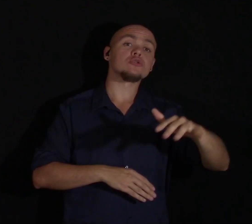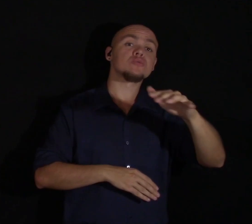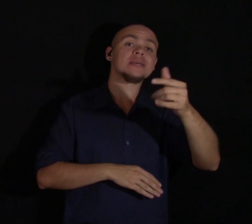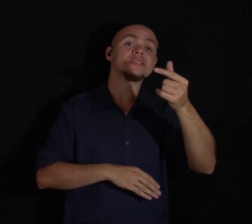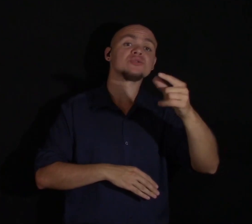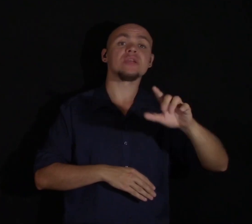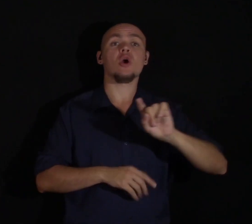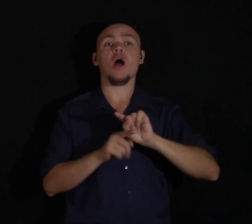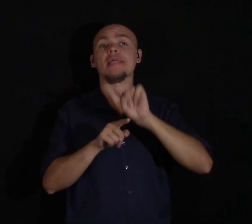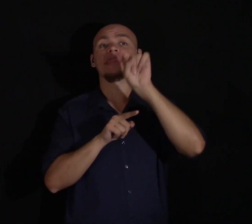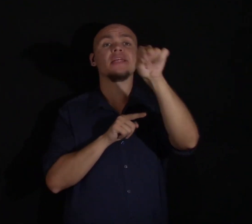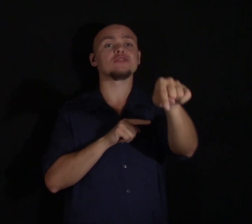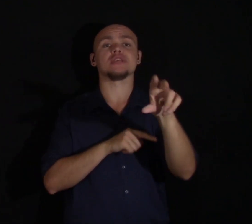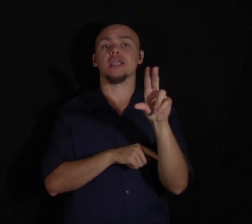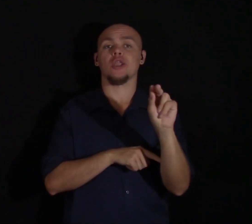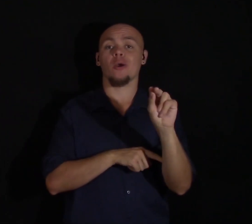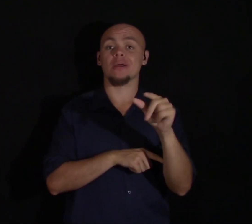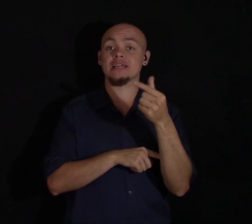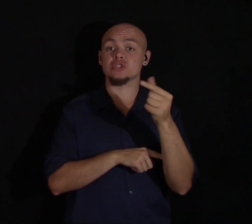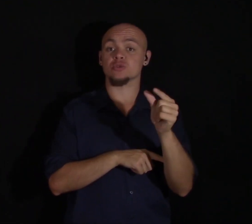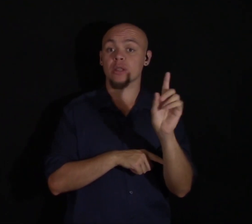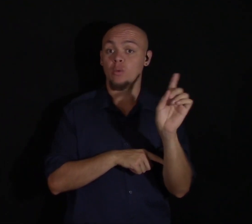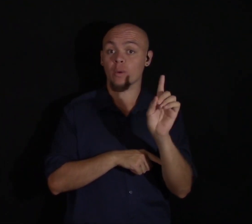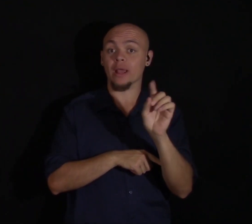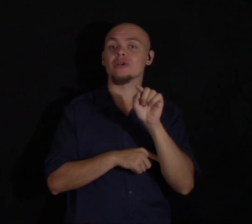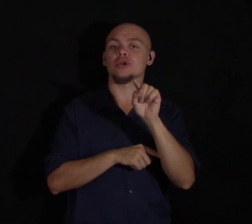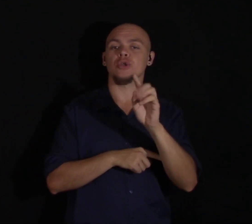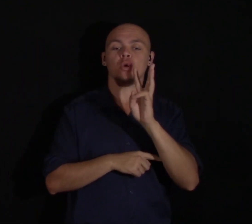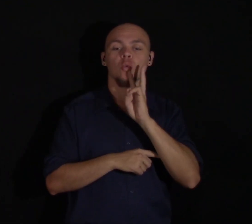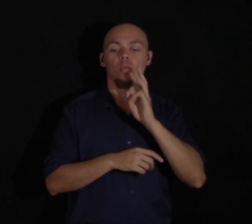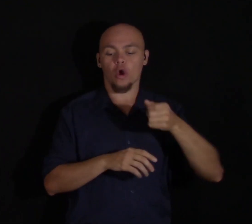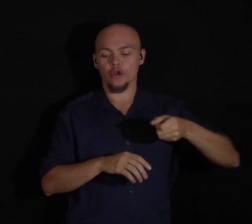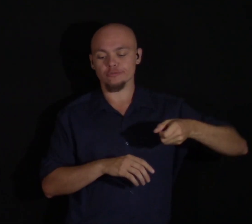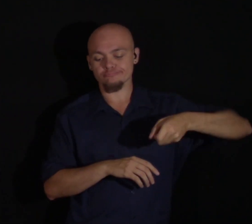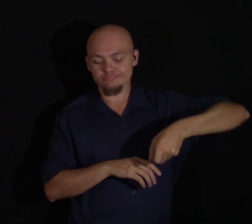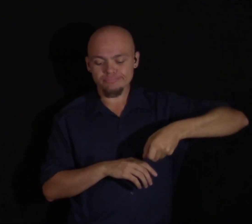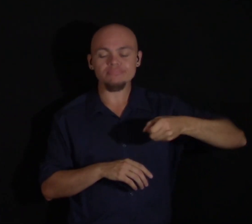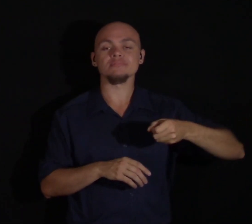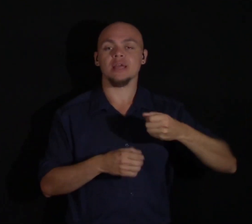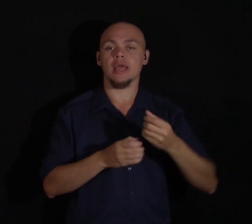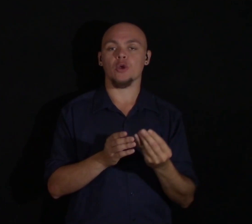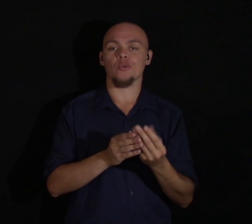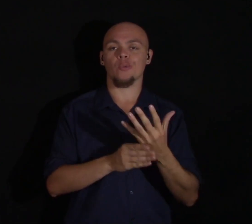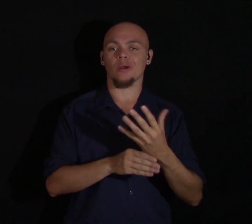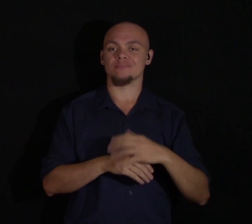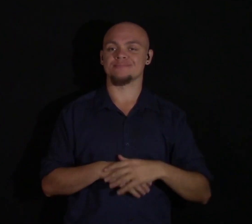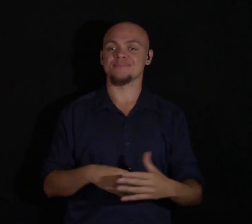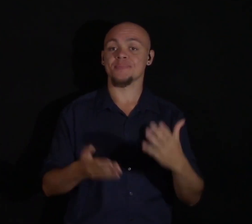It's greener where you water it. Thank you.